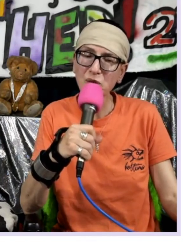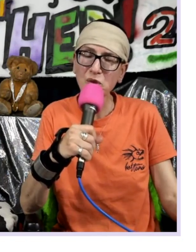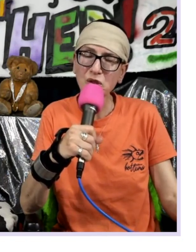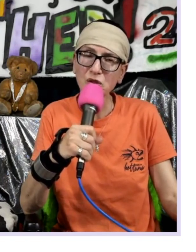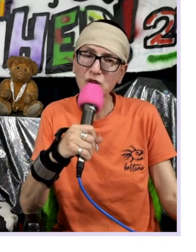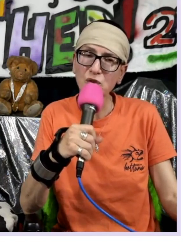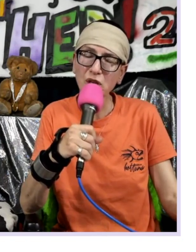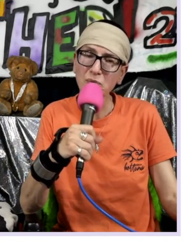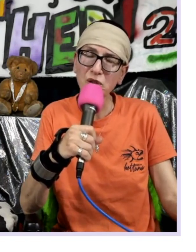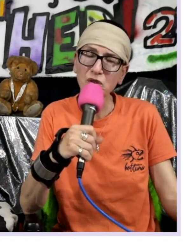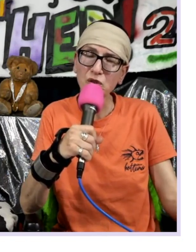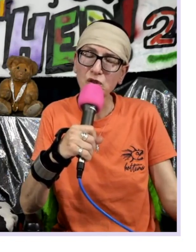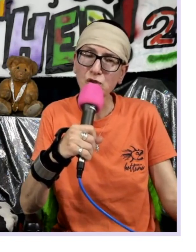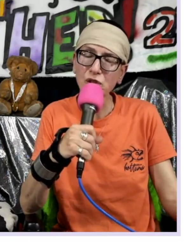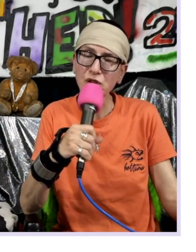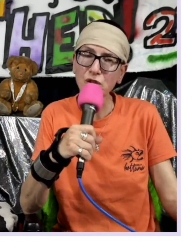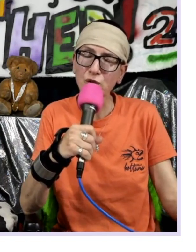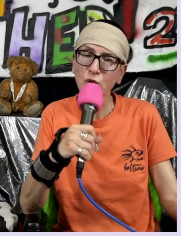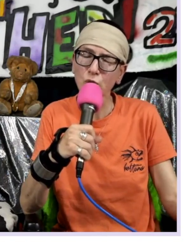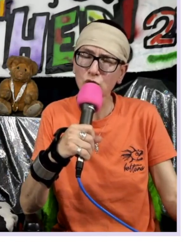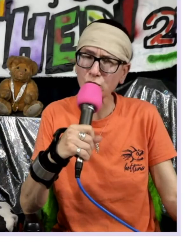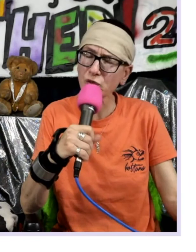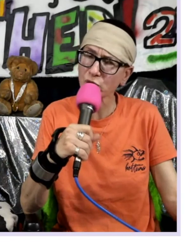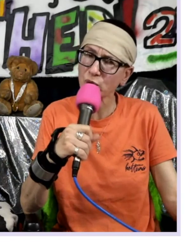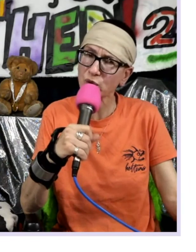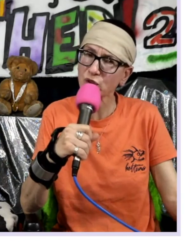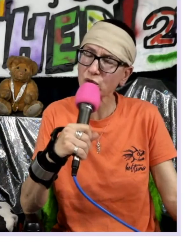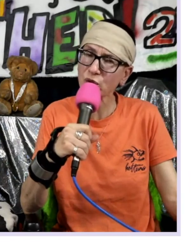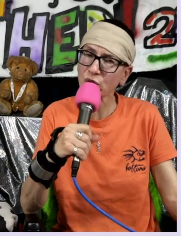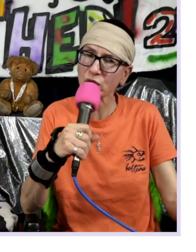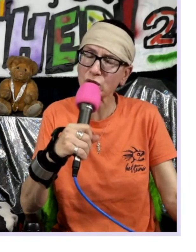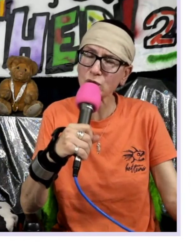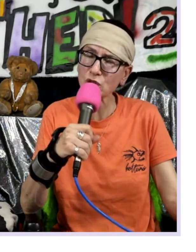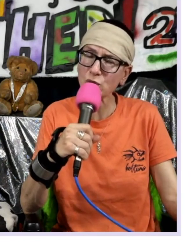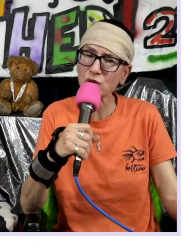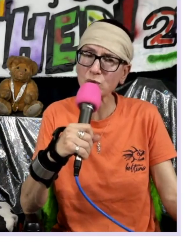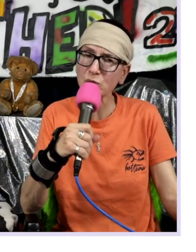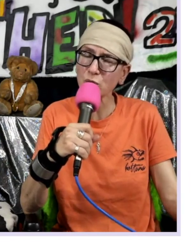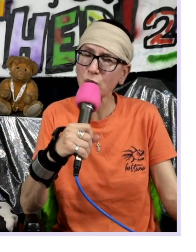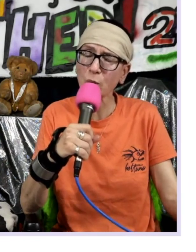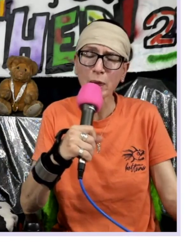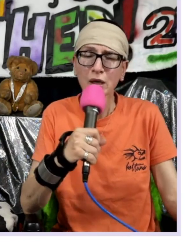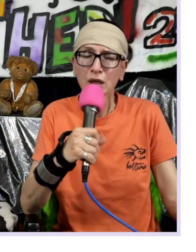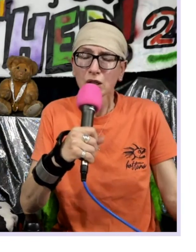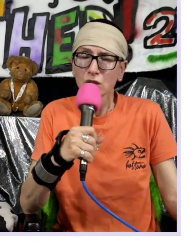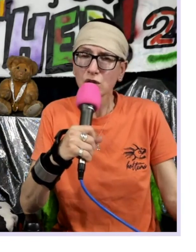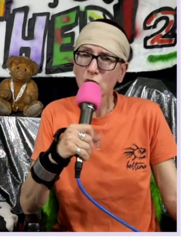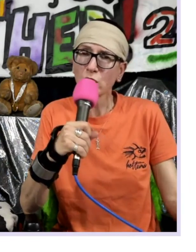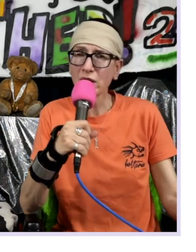to maybe do a bit of a screenshot or screen recording rather, and to show us a bit more.